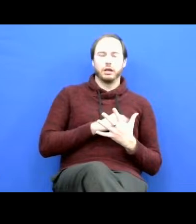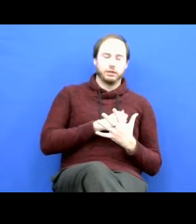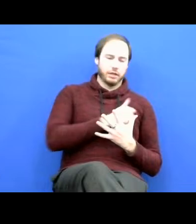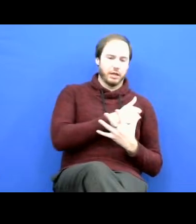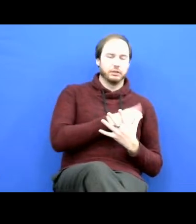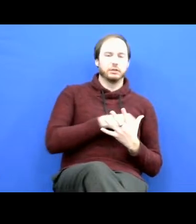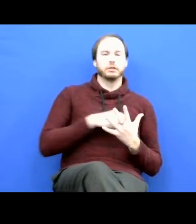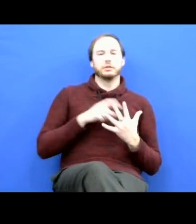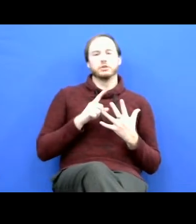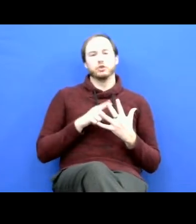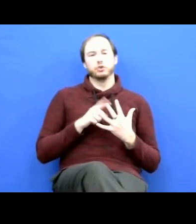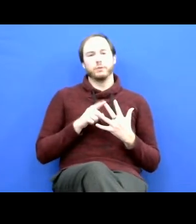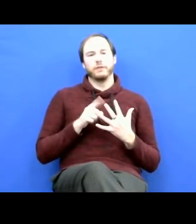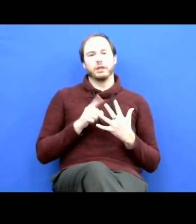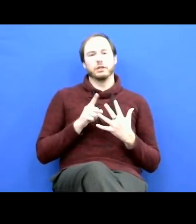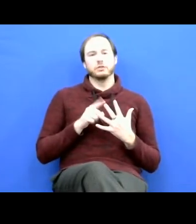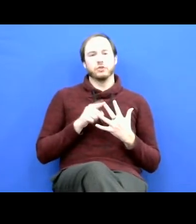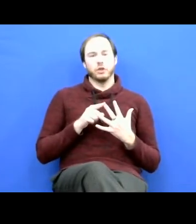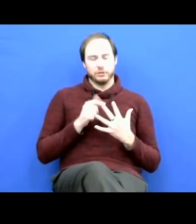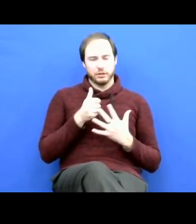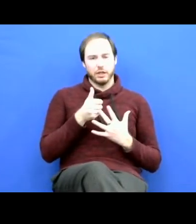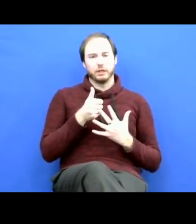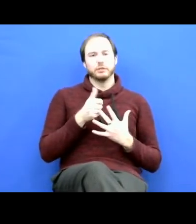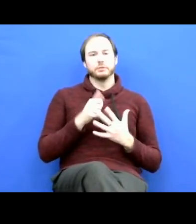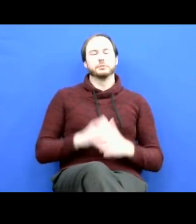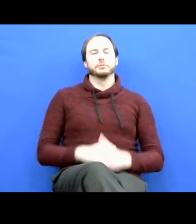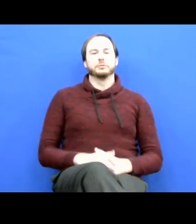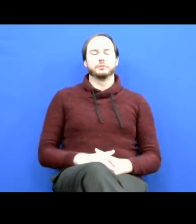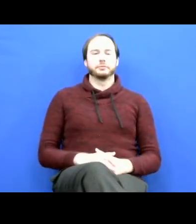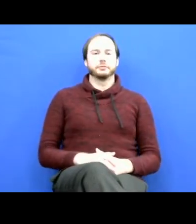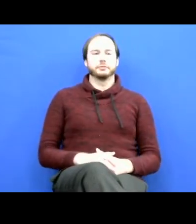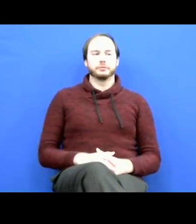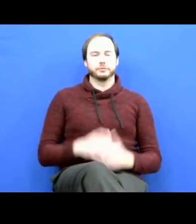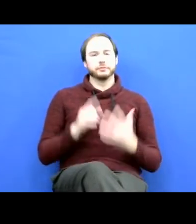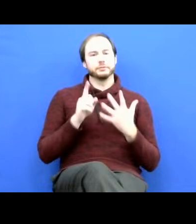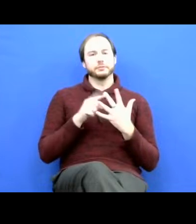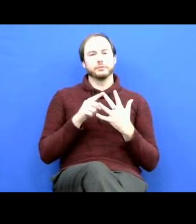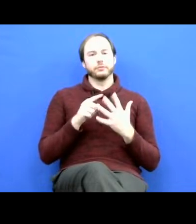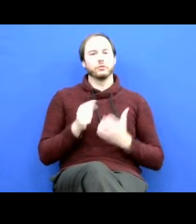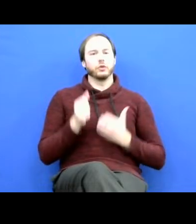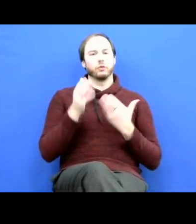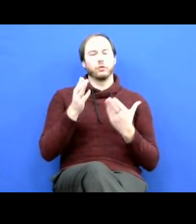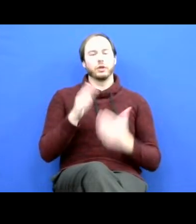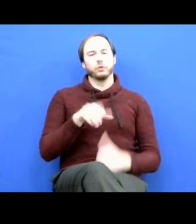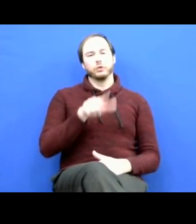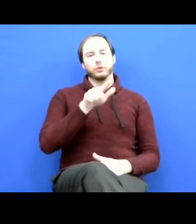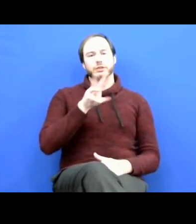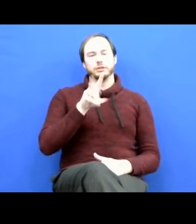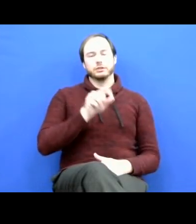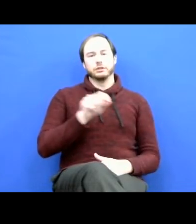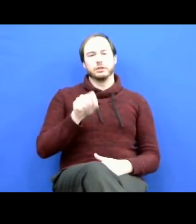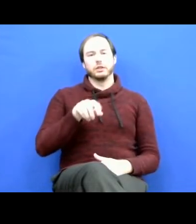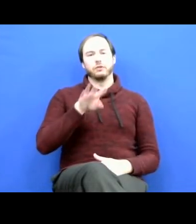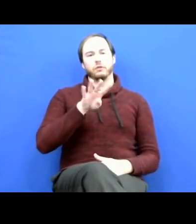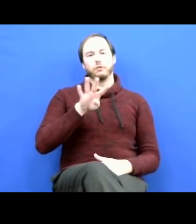Belanca. Aye. Supervisor Schultz. Aye. Fellow board members, I have resolution